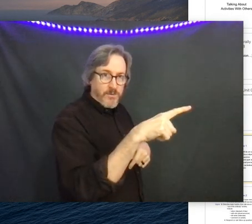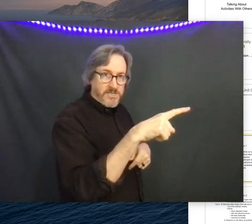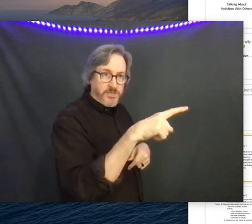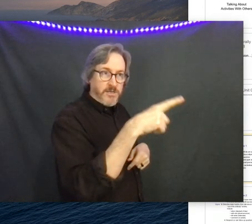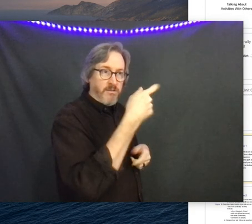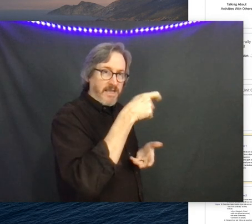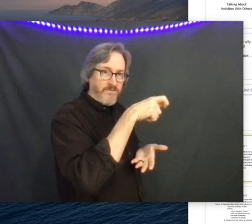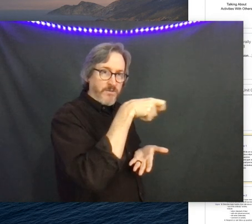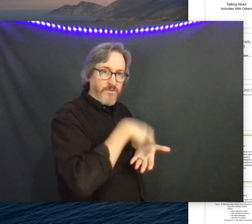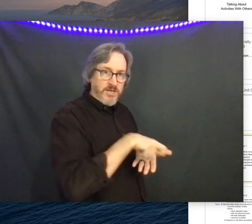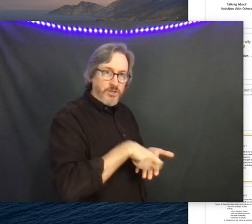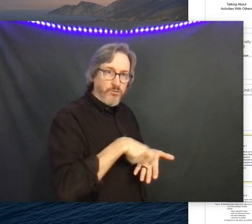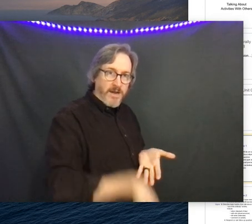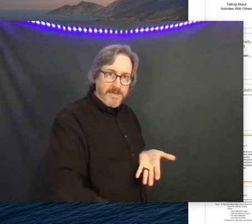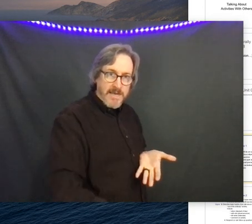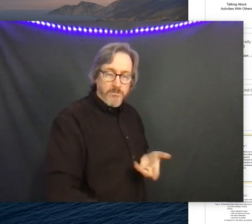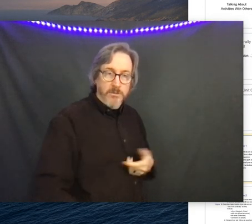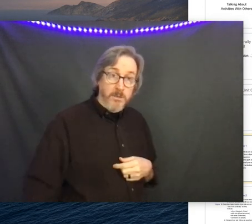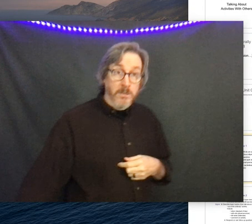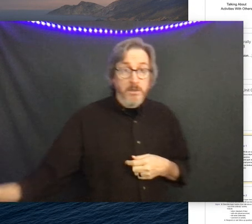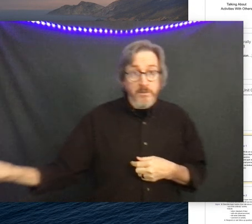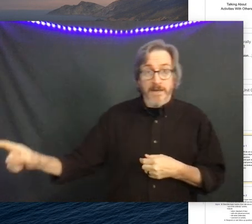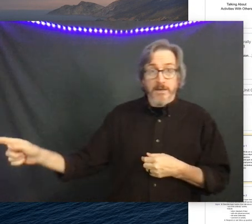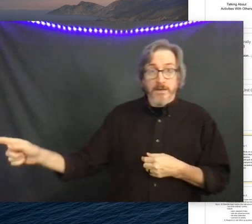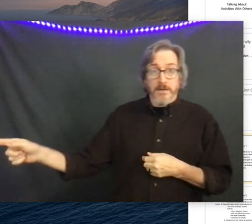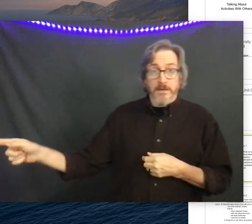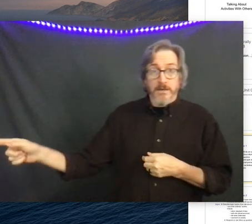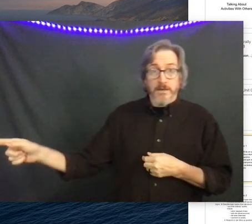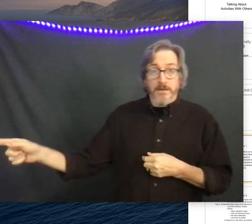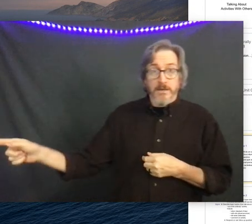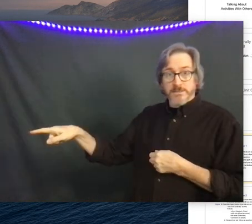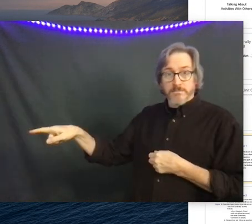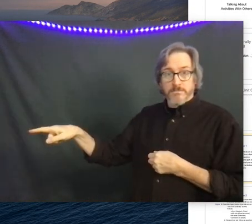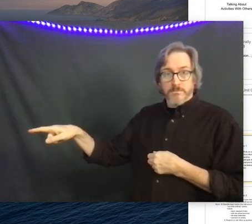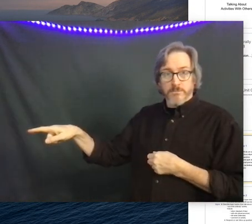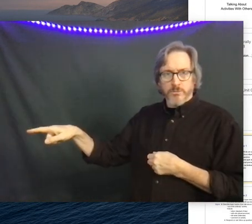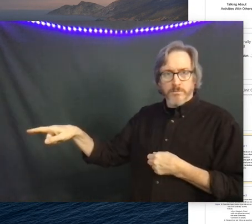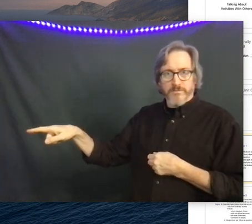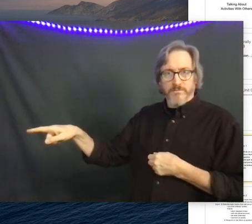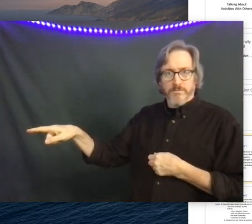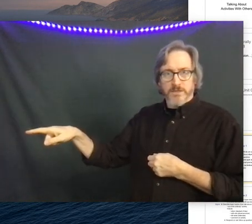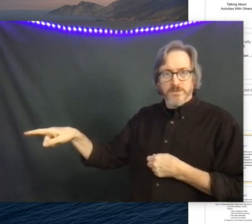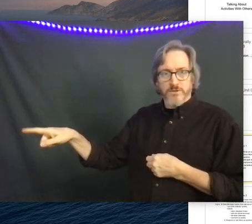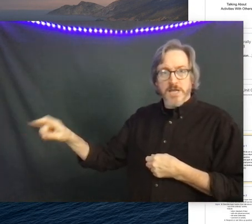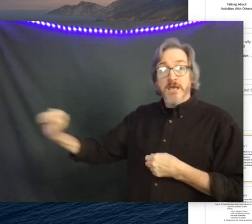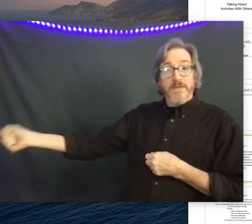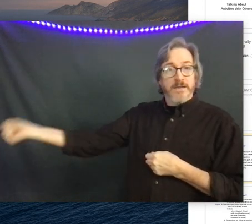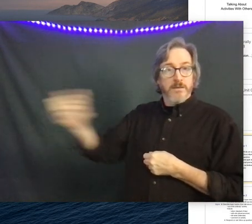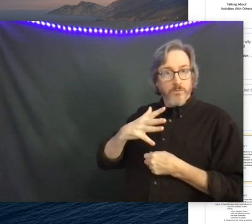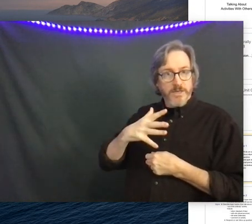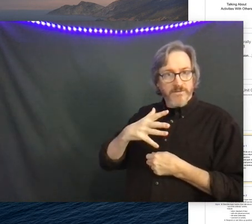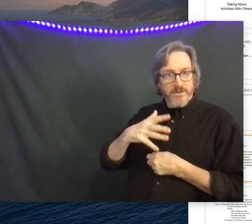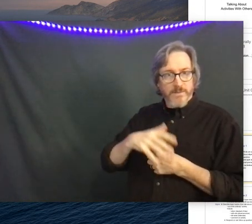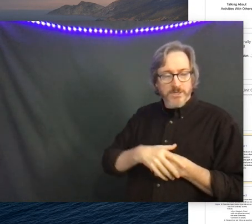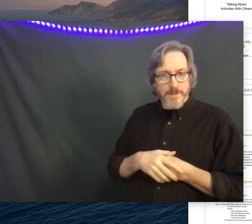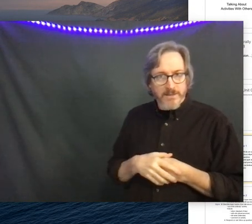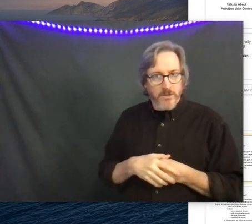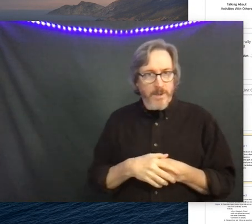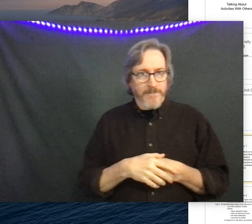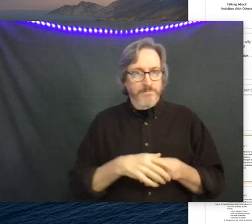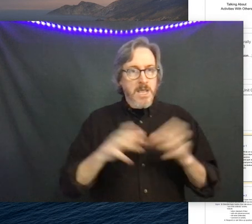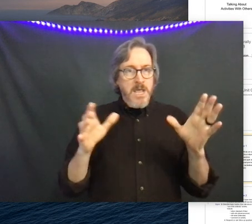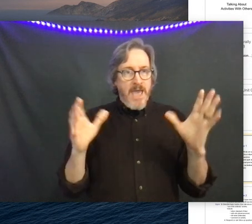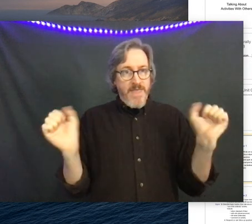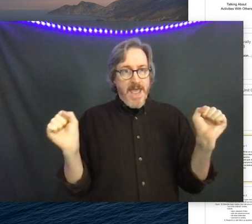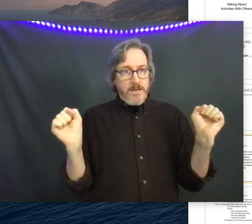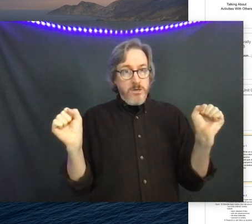ask the question, they give the information, you write it down. Then the other person asks, thing just froze, then would give the information back the other